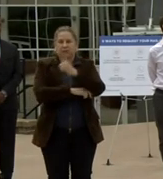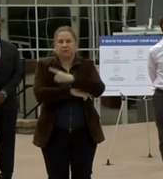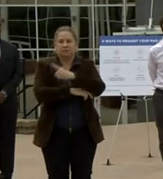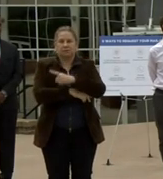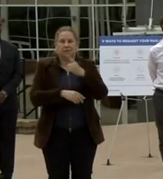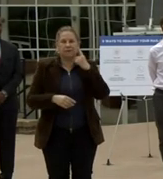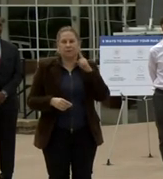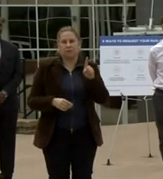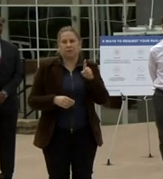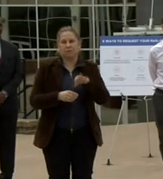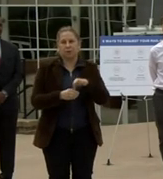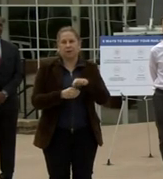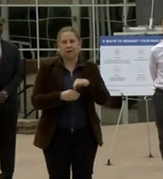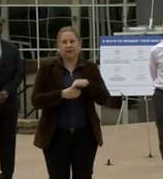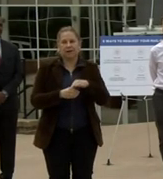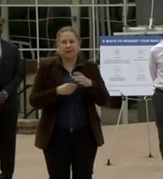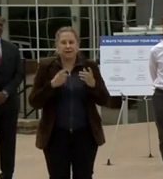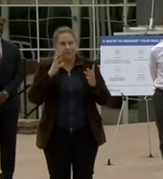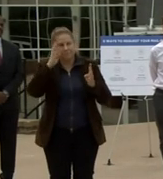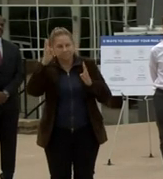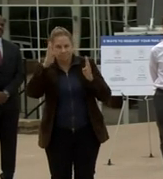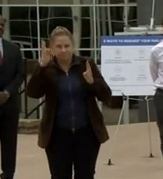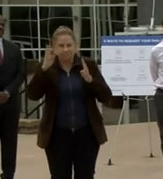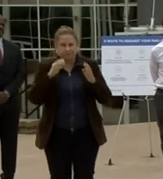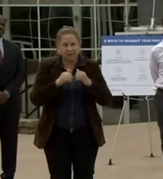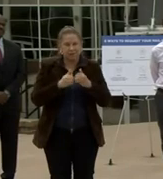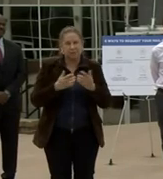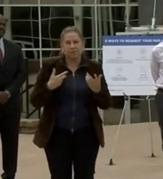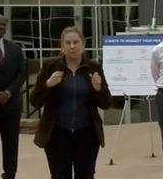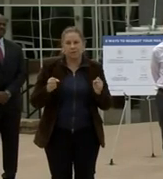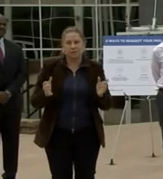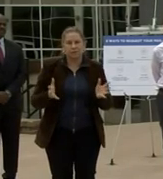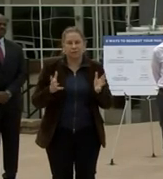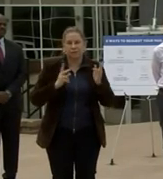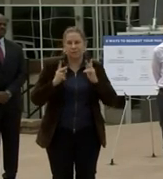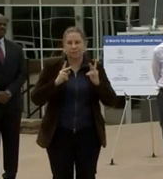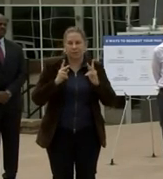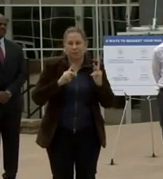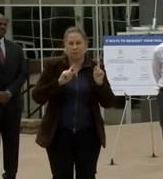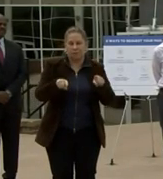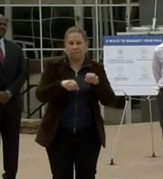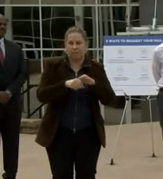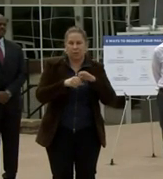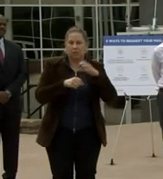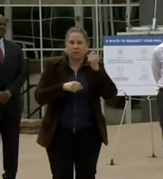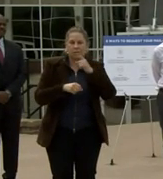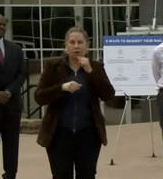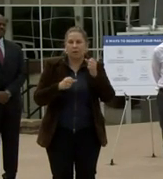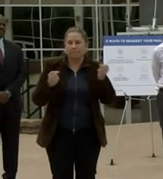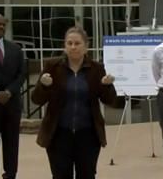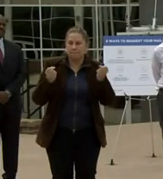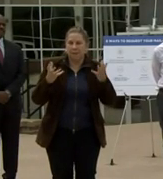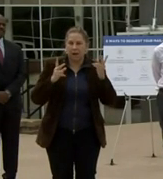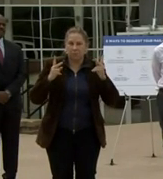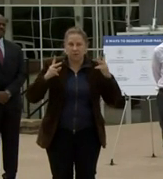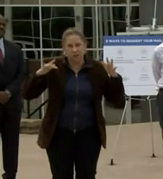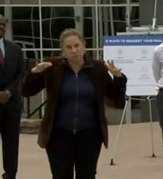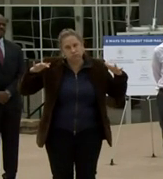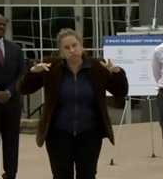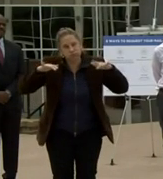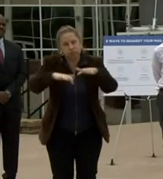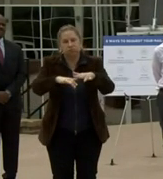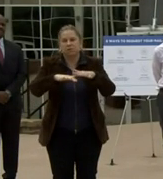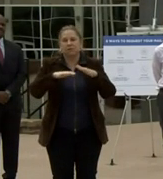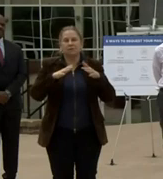to encourage people to stagger the times and days that they come to those vote